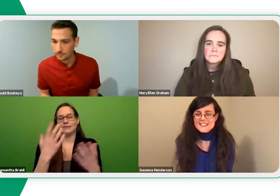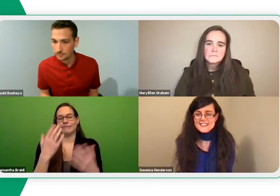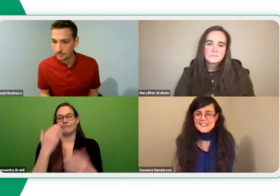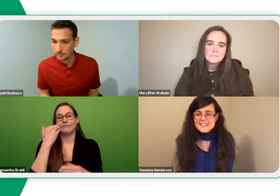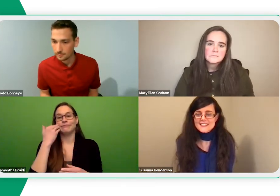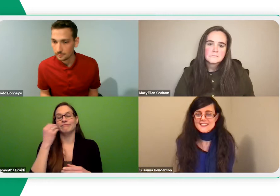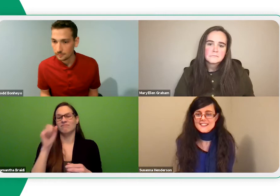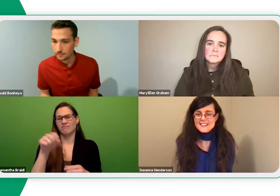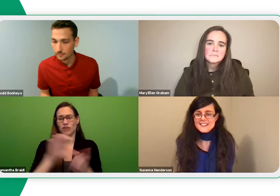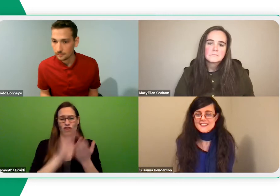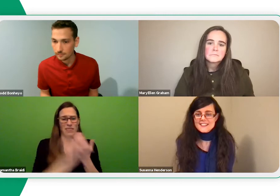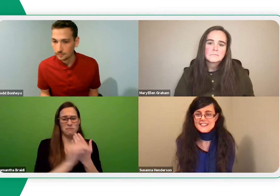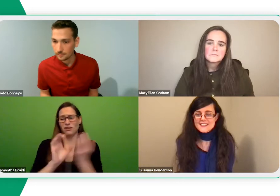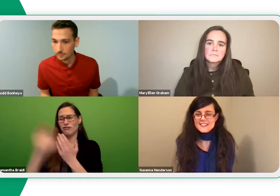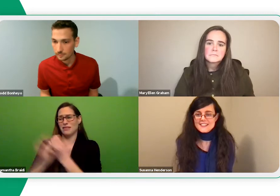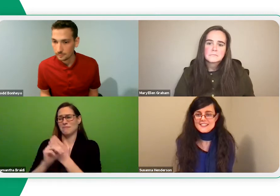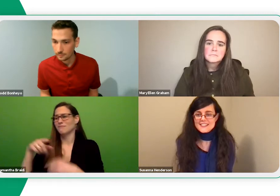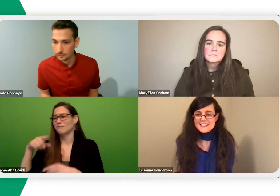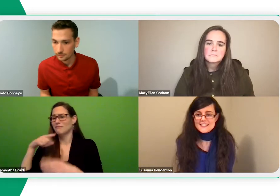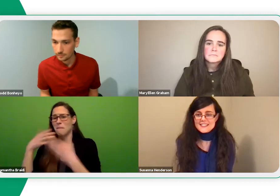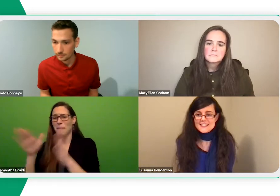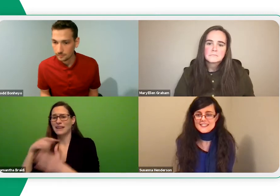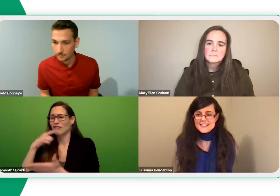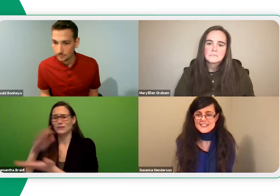heart and I'll speak my truth.